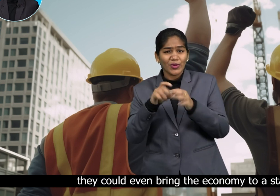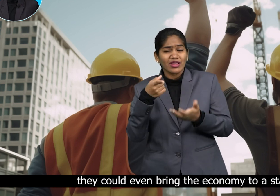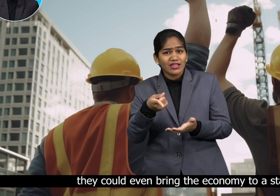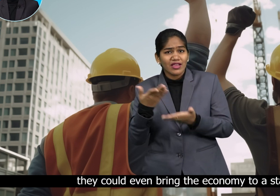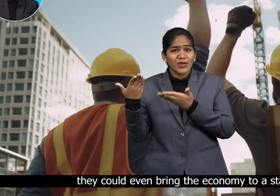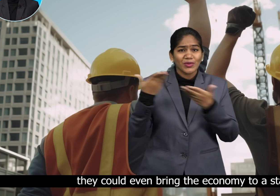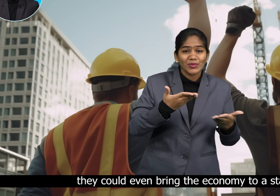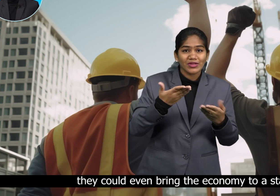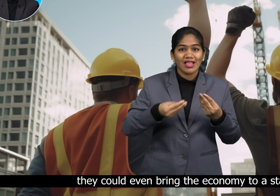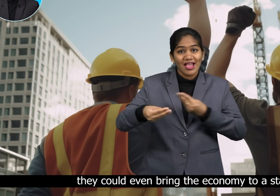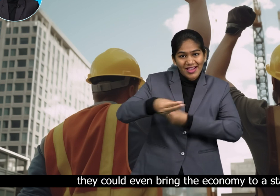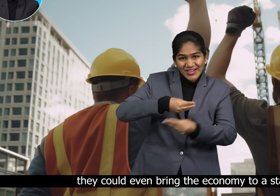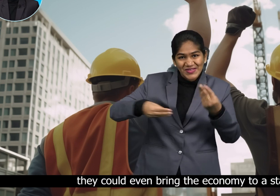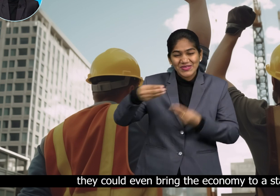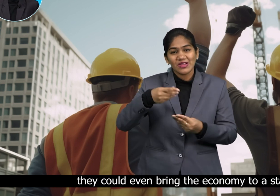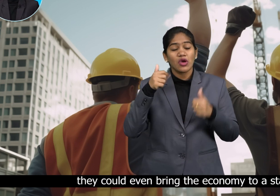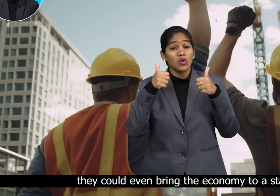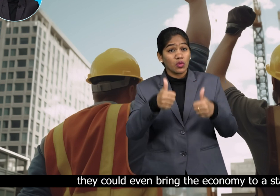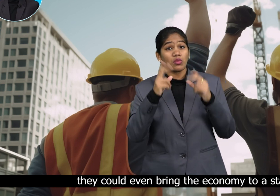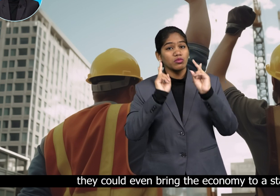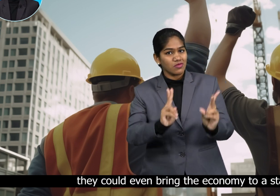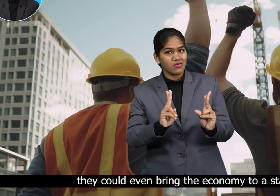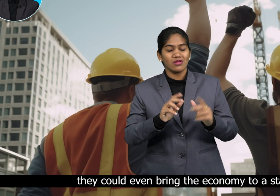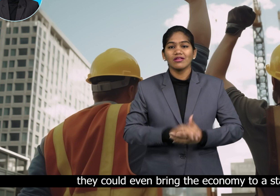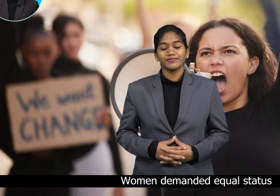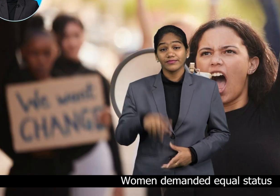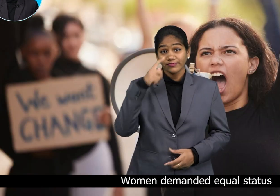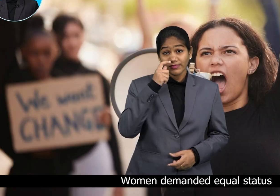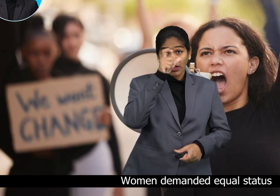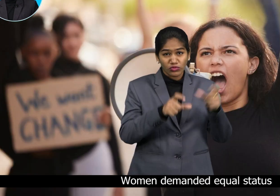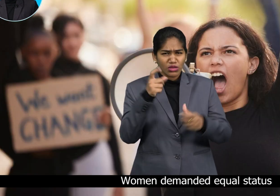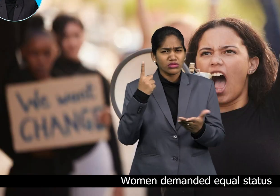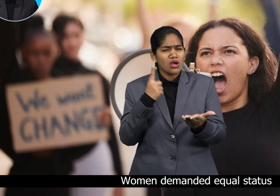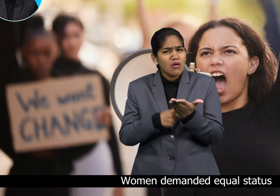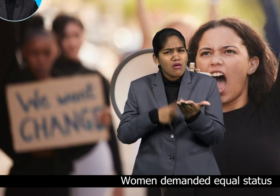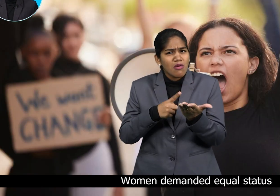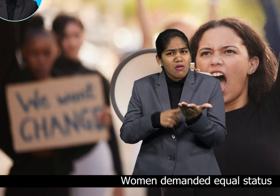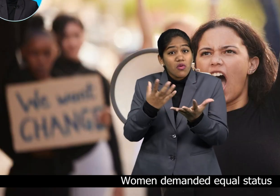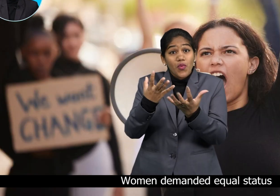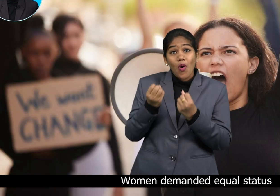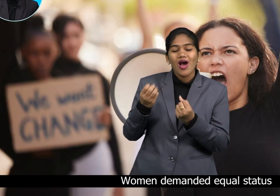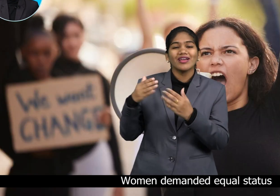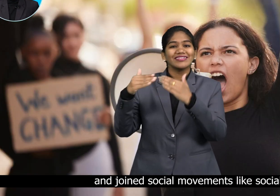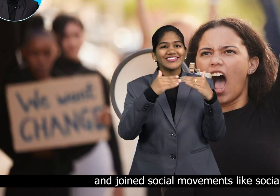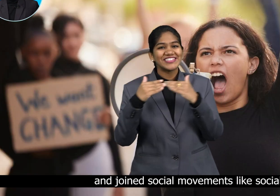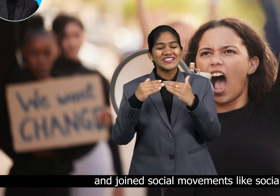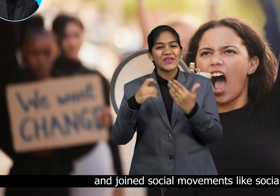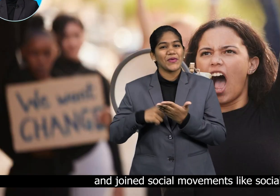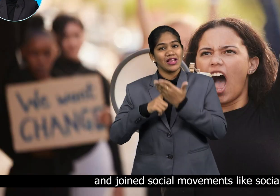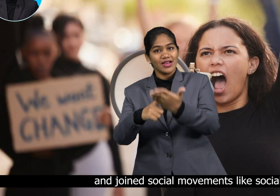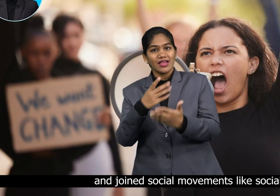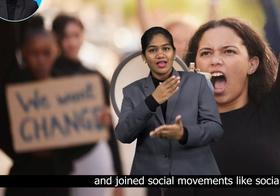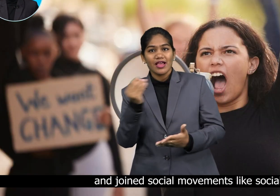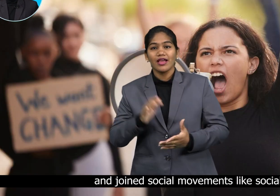bring the economy to a standstill. Women demanded equal status and